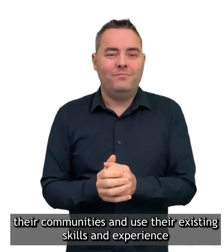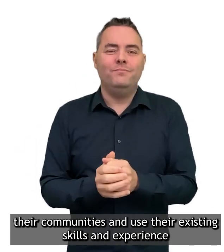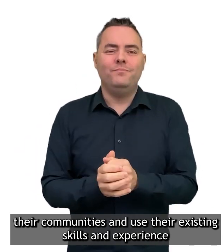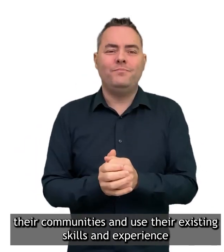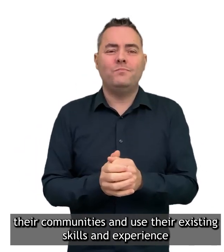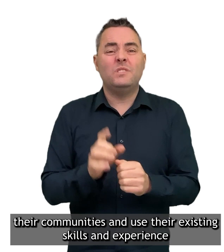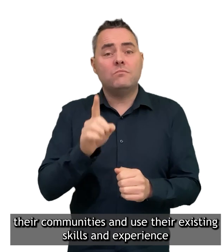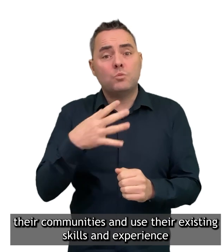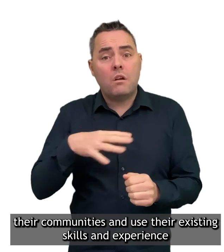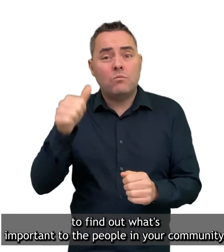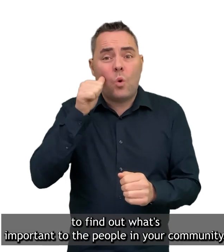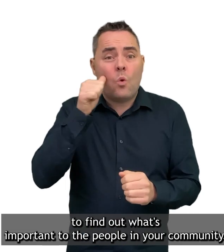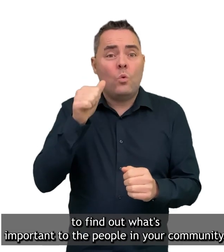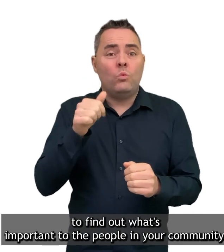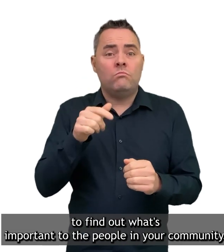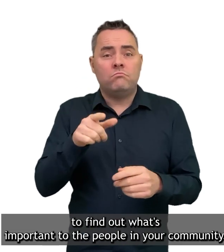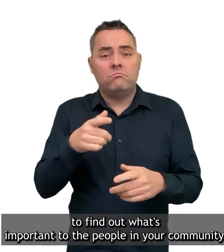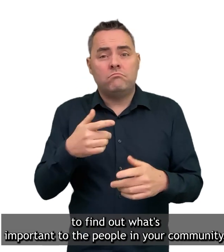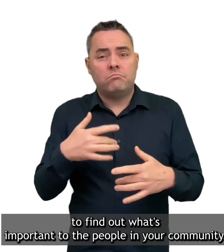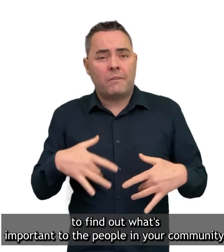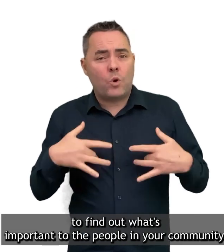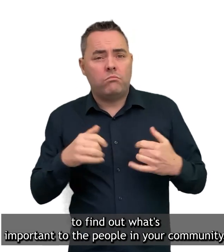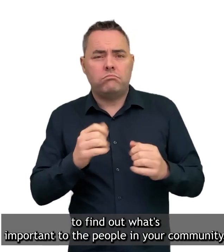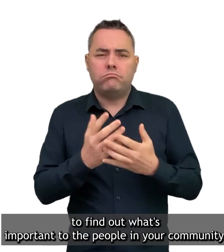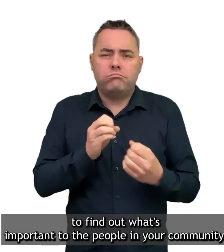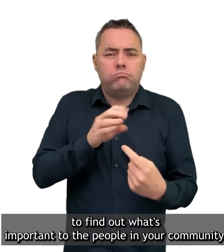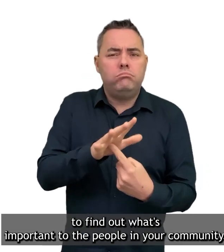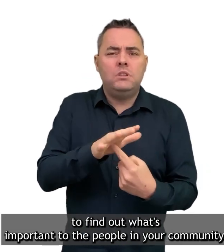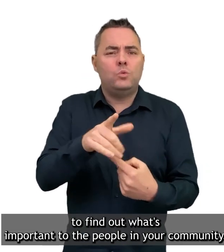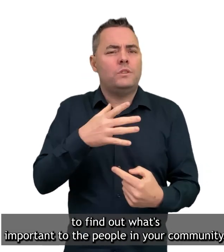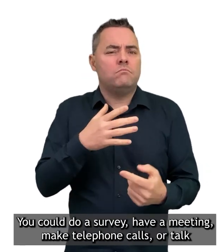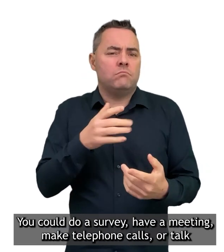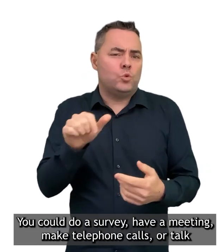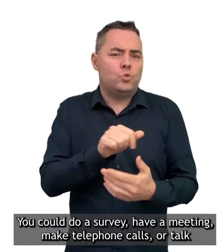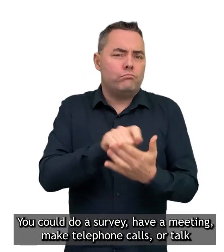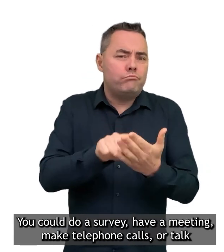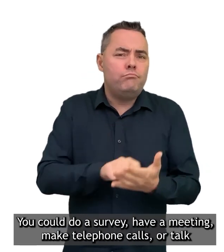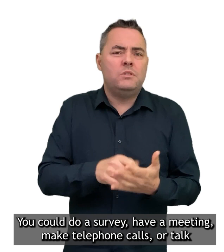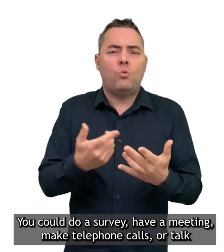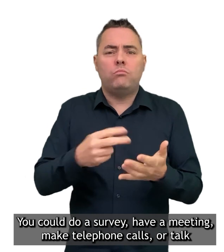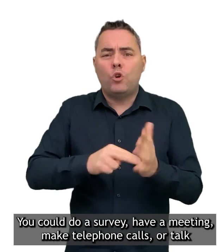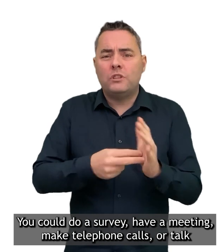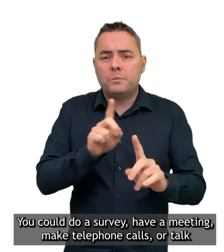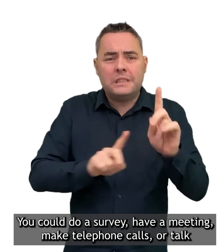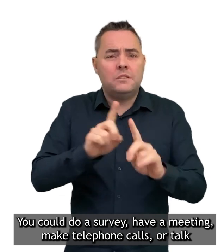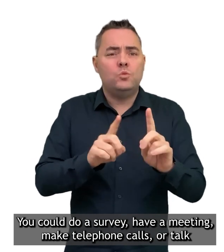To find out what's important to the people in your community, you could do a survey, have a meeting, make telephone